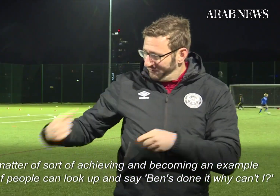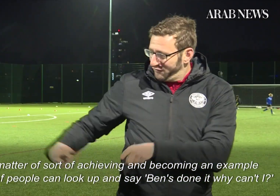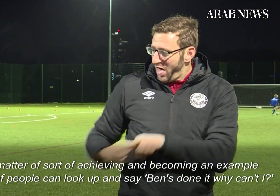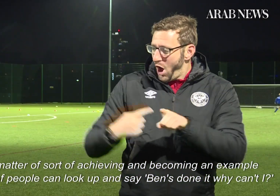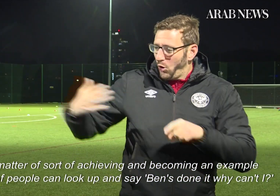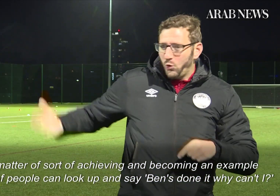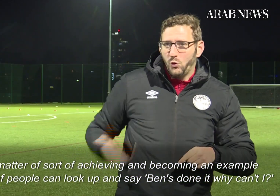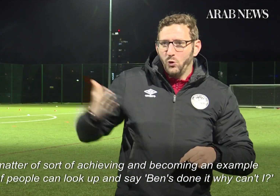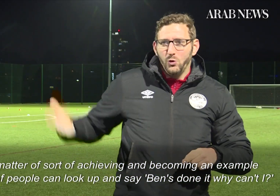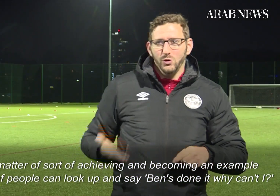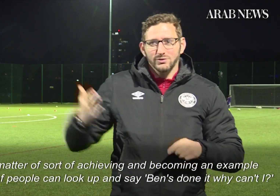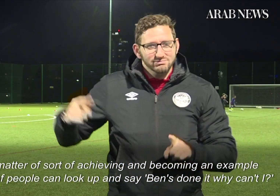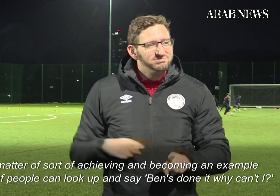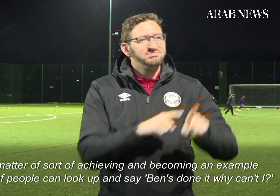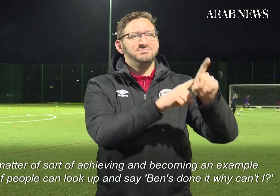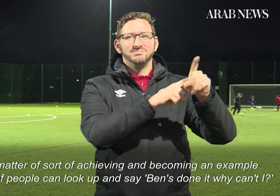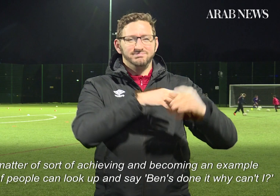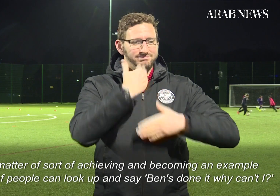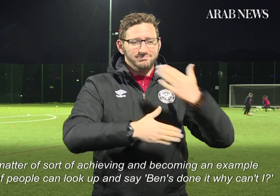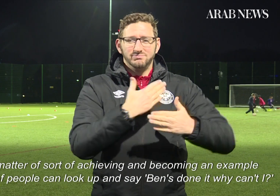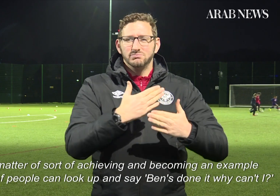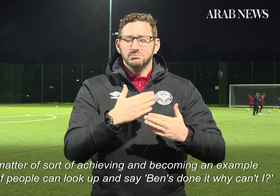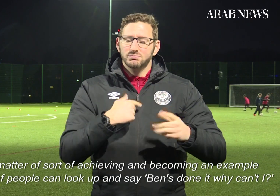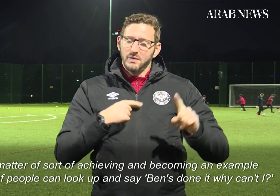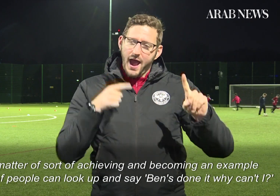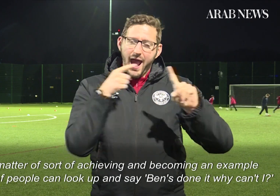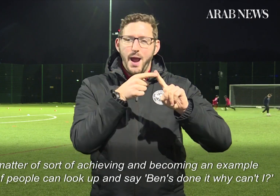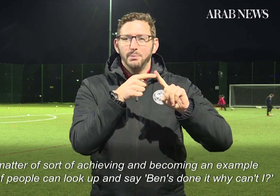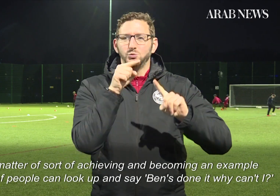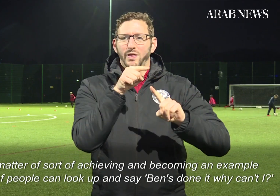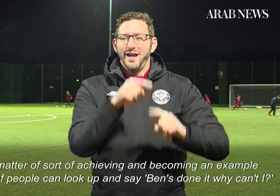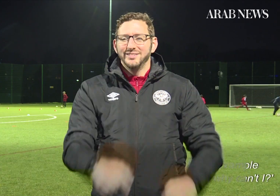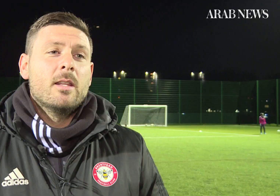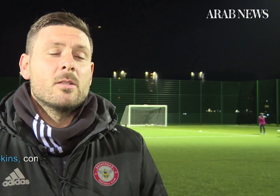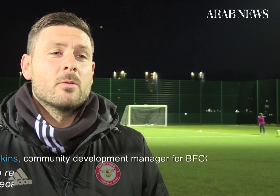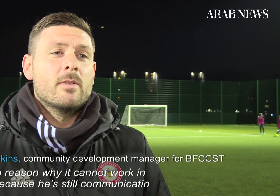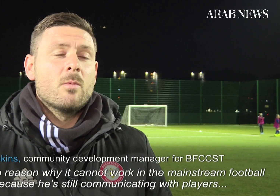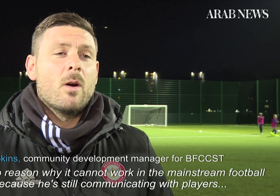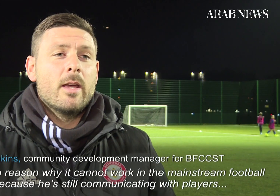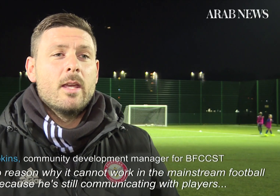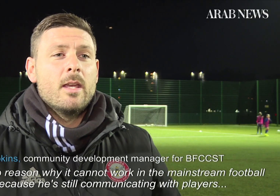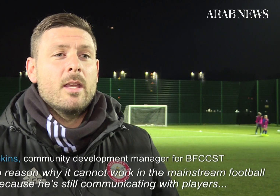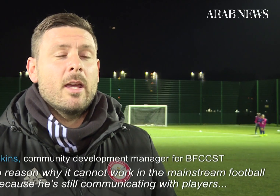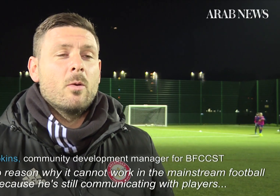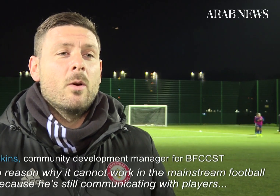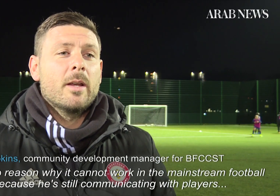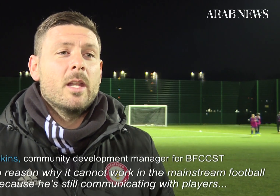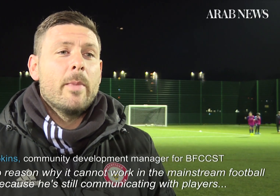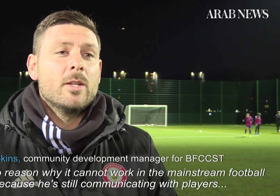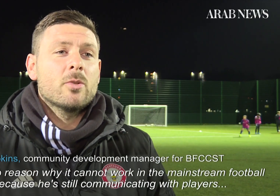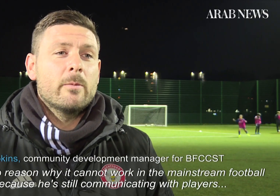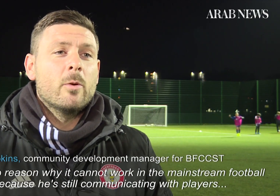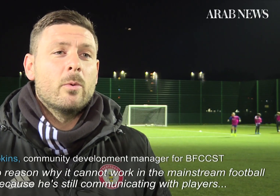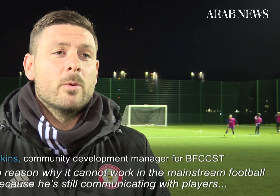look up and say, Ben's done it, you know, why can't I? There's no reason why it cannot work in the mainstream football as